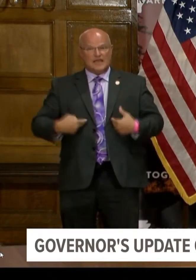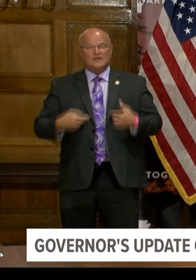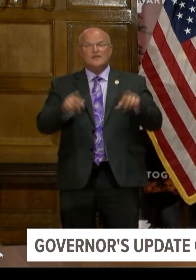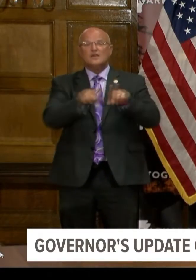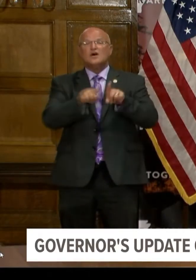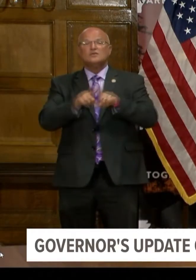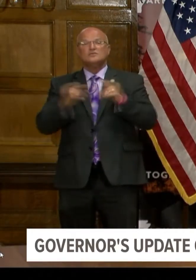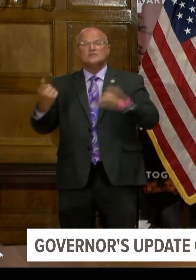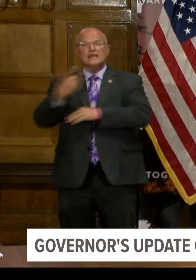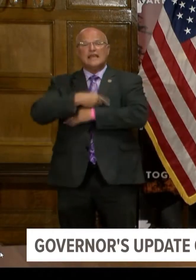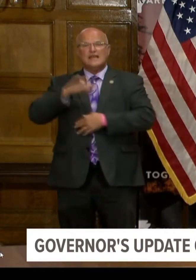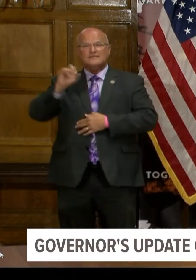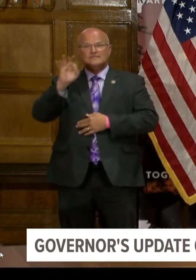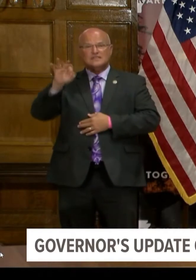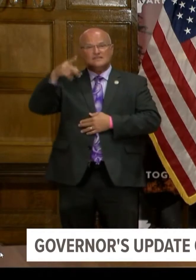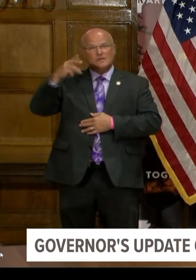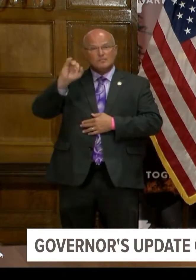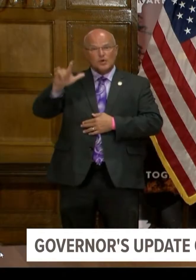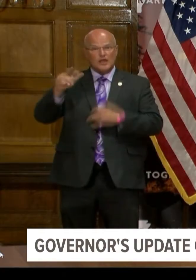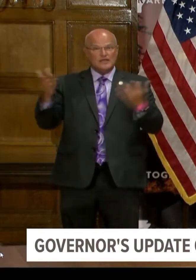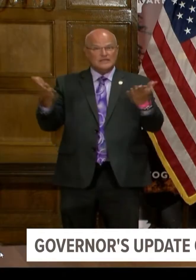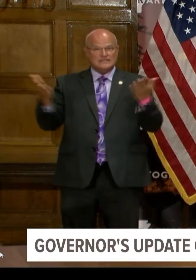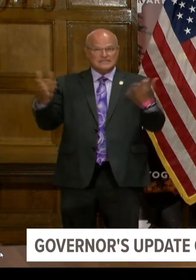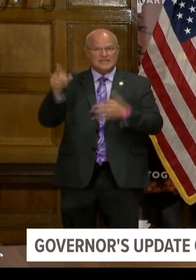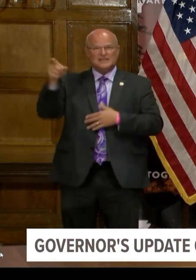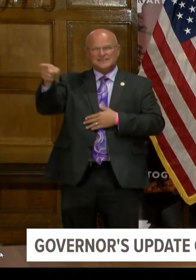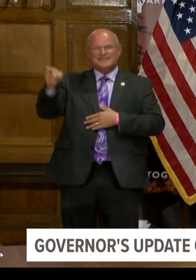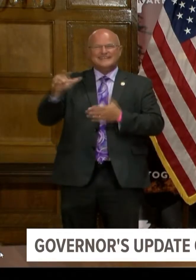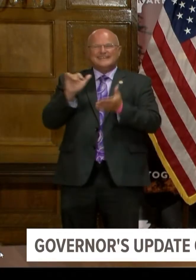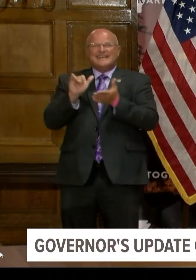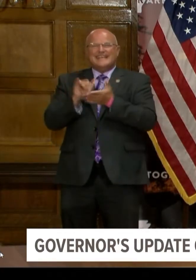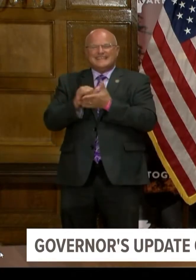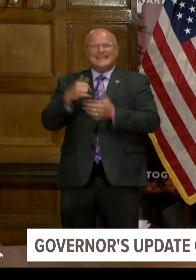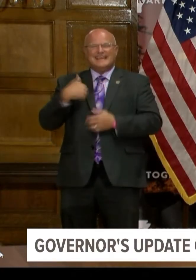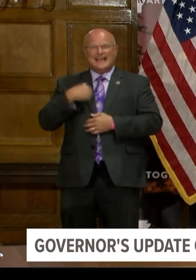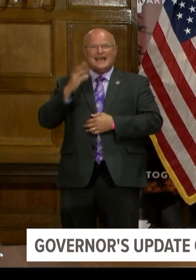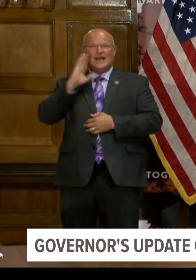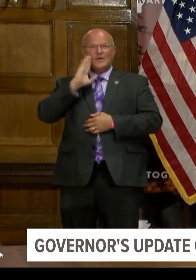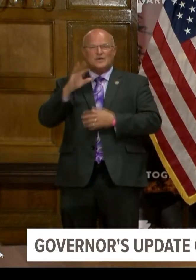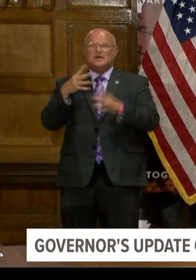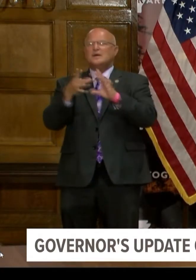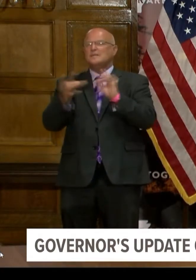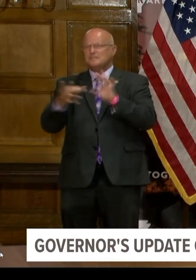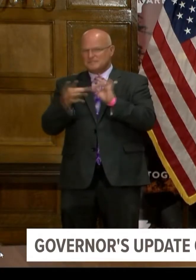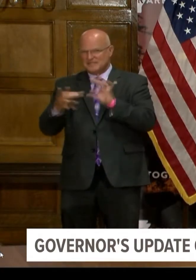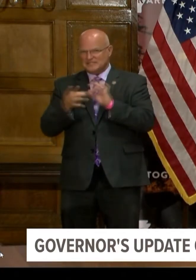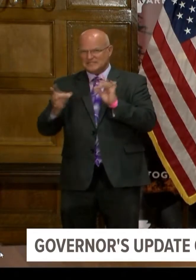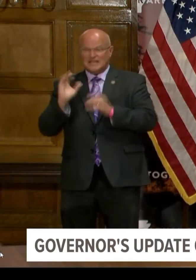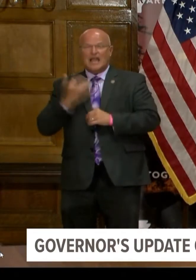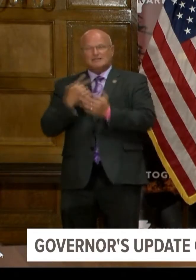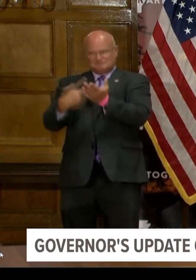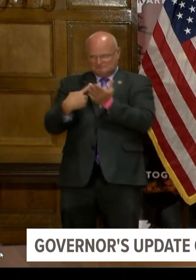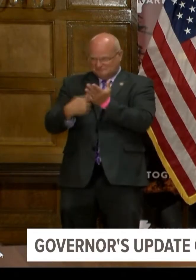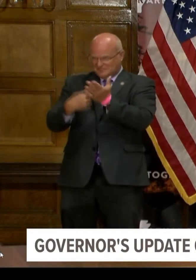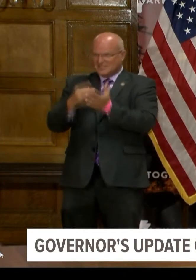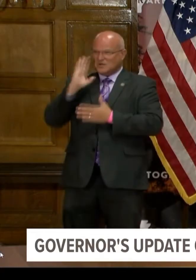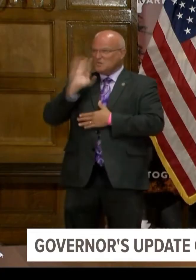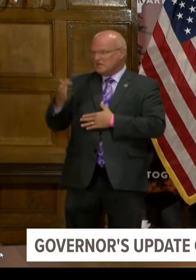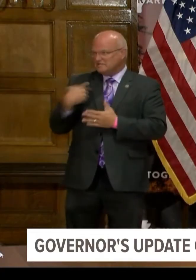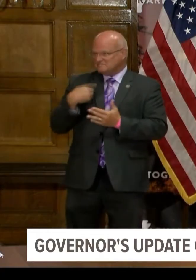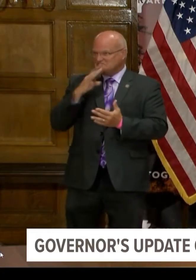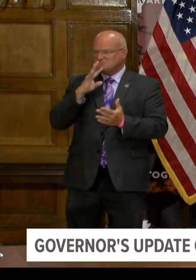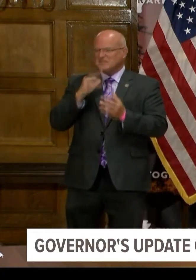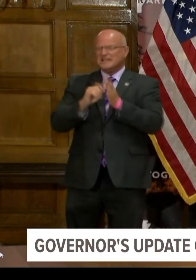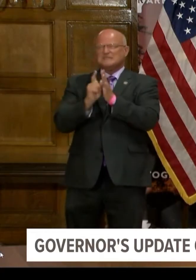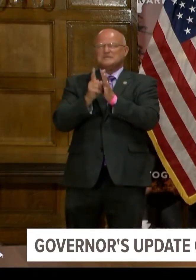have also Jeff Prale that's here that I will mention our discussion here